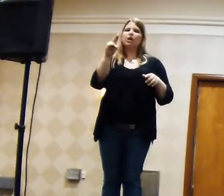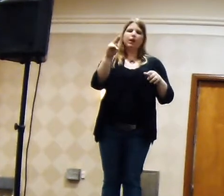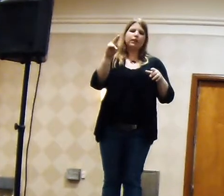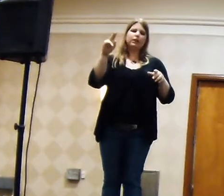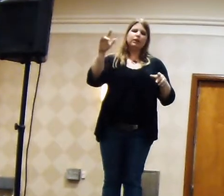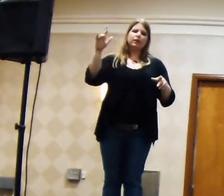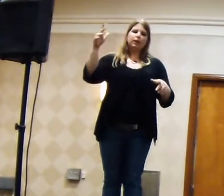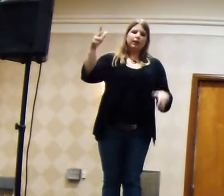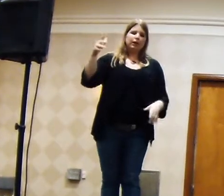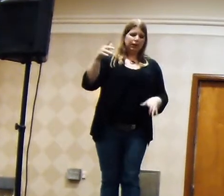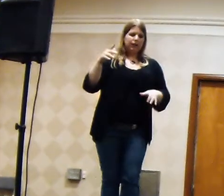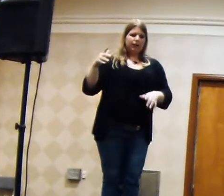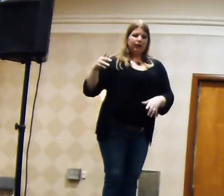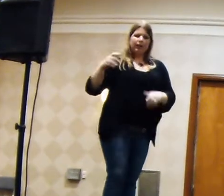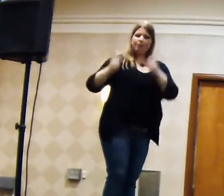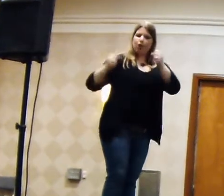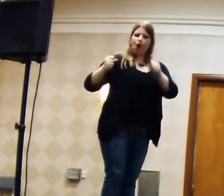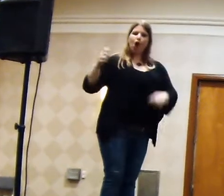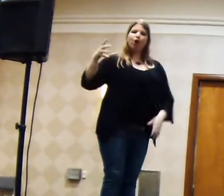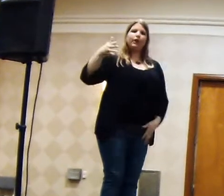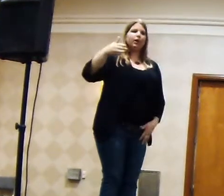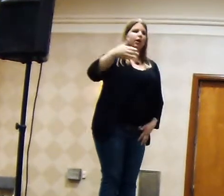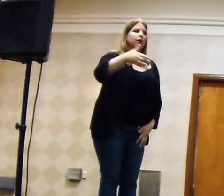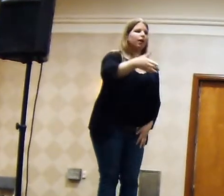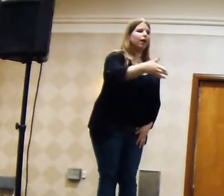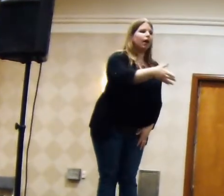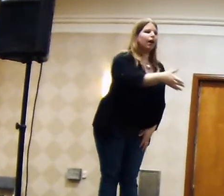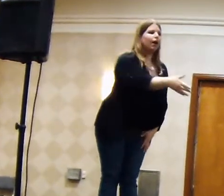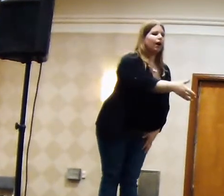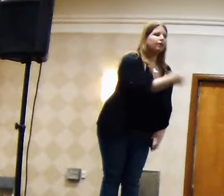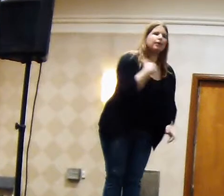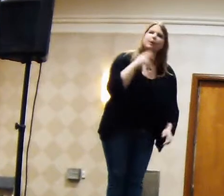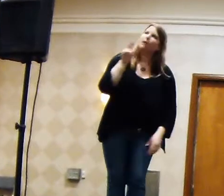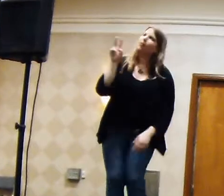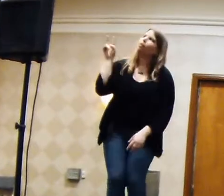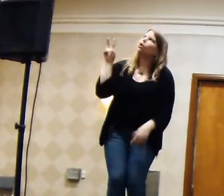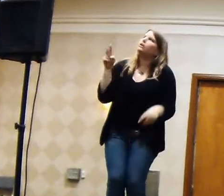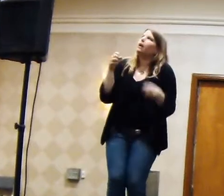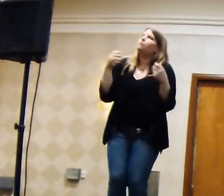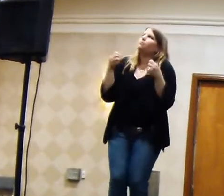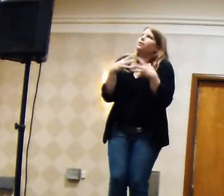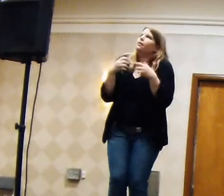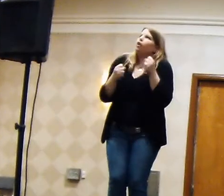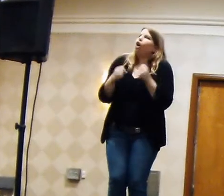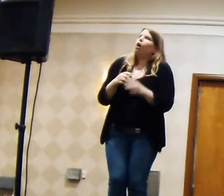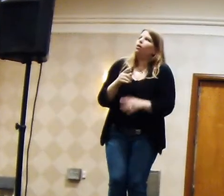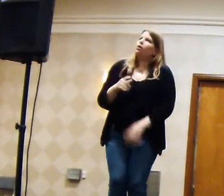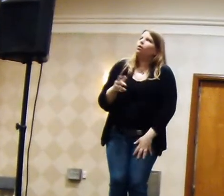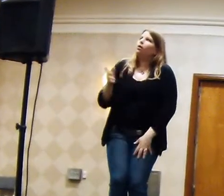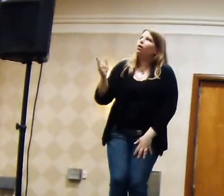to sell that I fell in love with him at that one moment. And it's just such a beautifully constructed